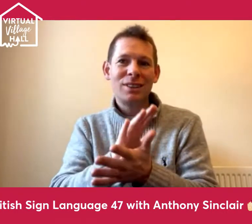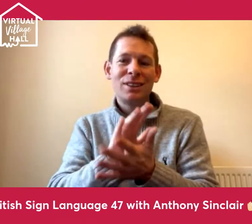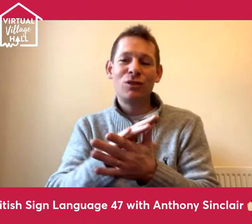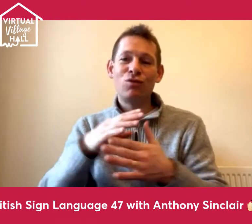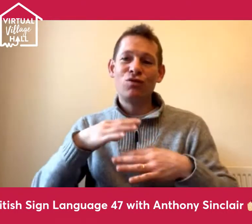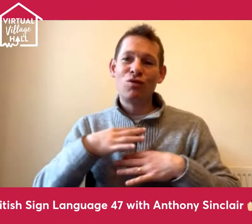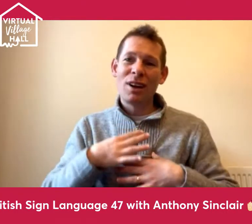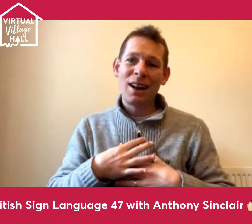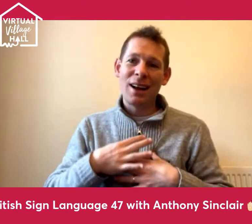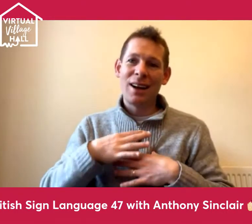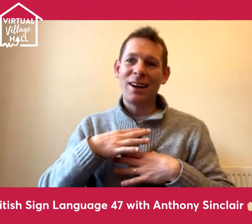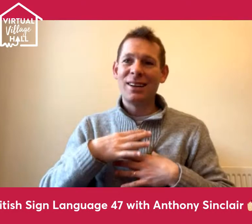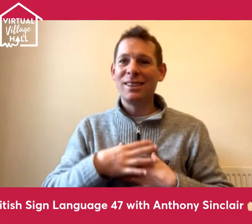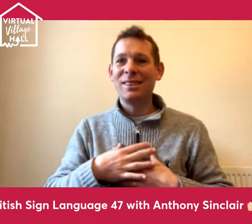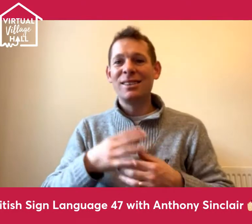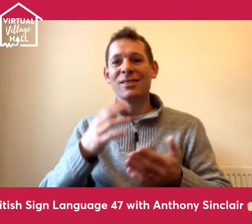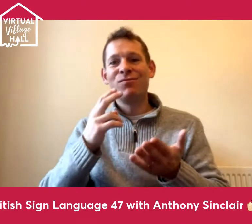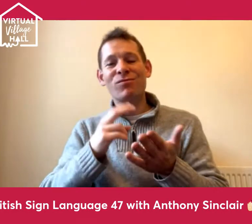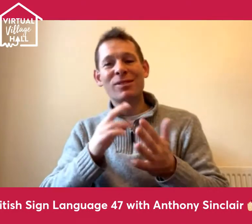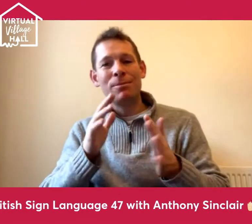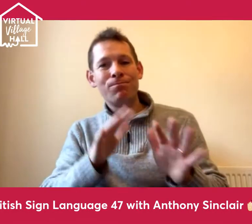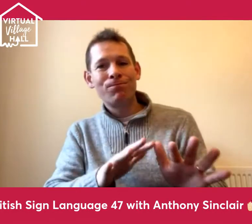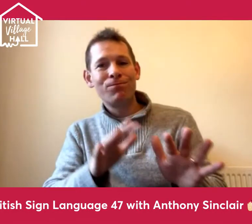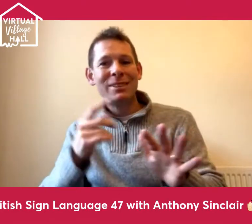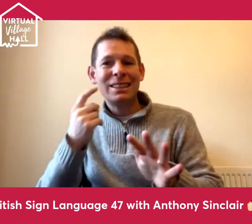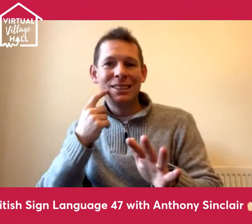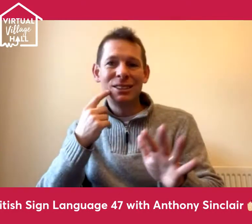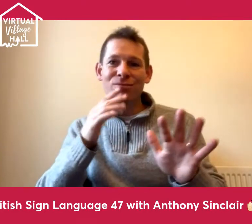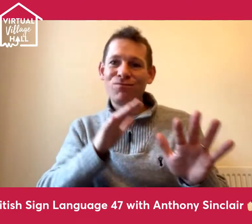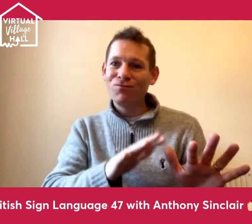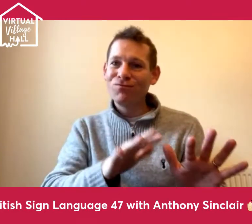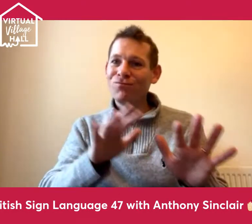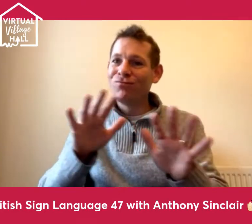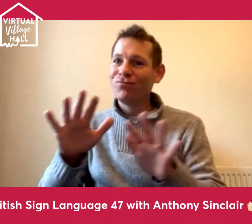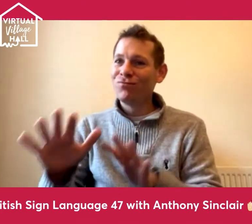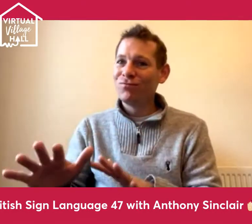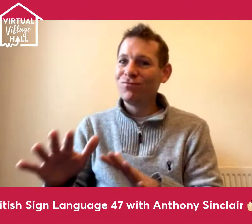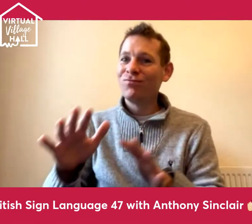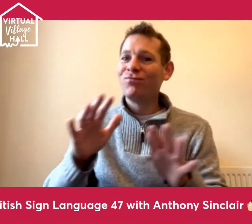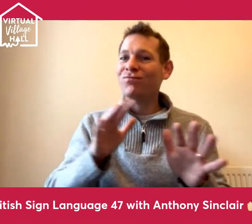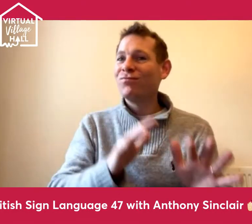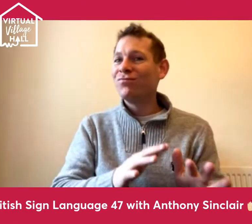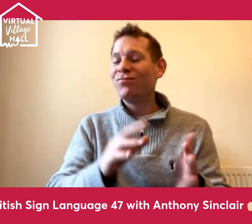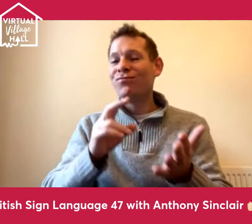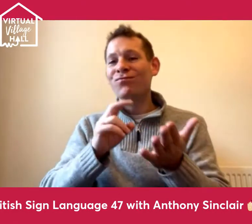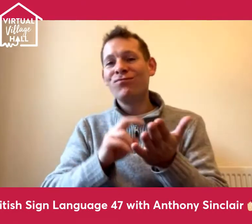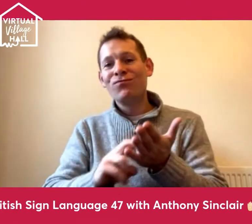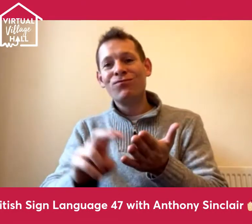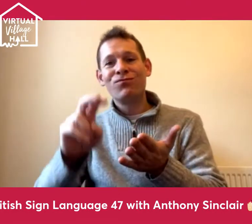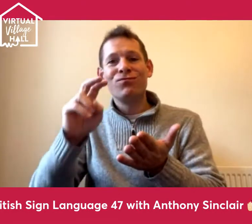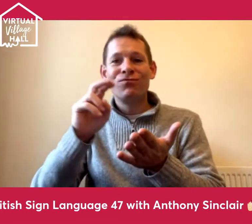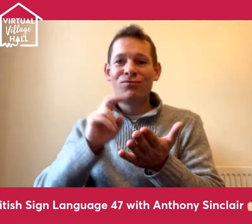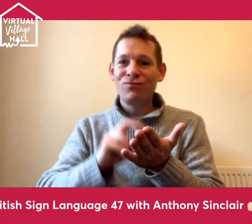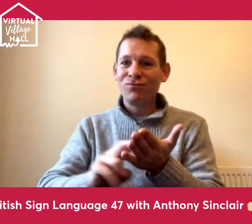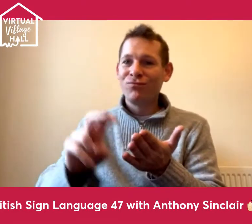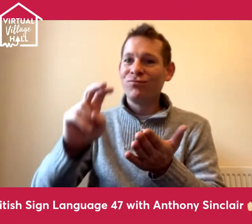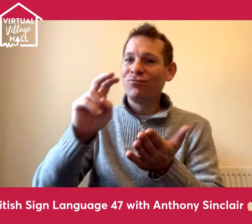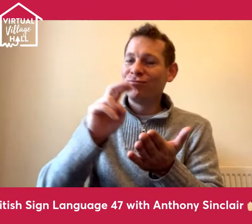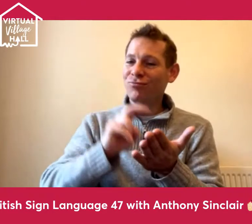Looks like I'm enjoying myself. I'm relaxed. I'm sort of nicely paced, meandering along beside the river. I don't need to